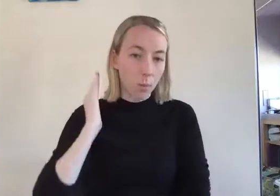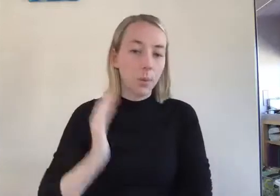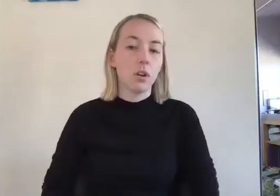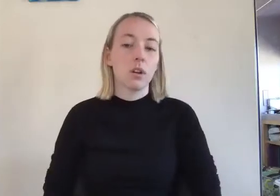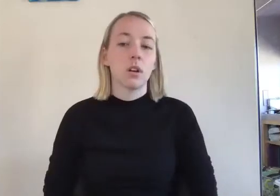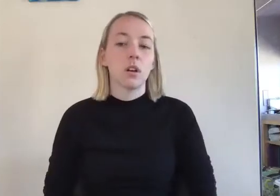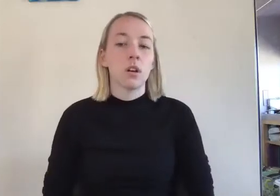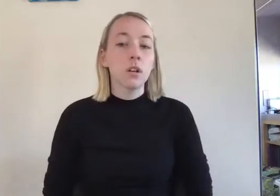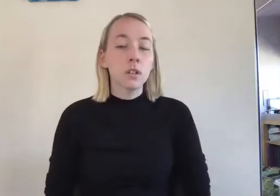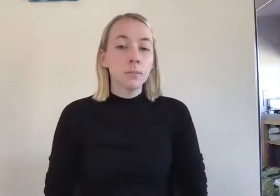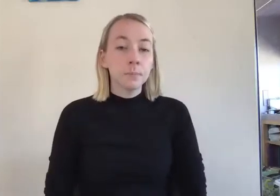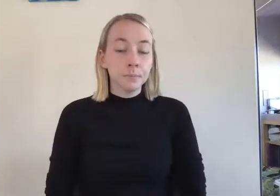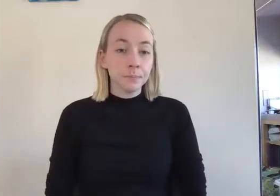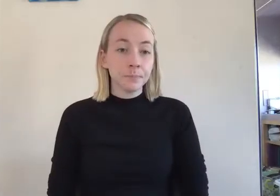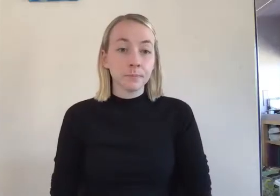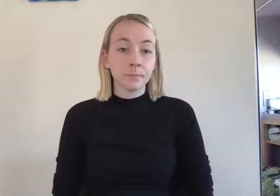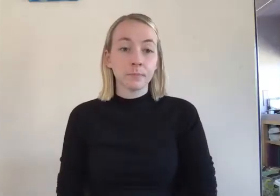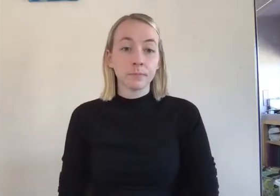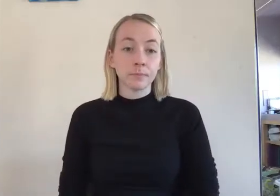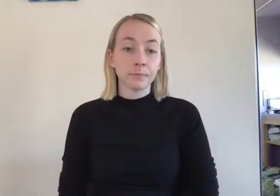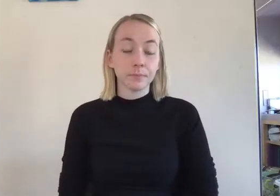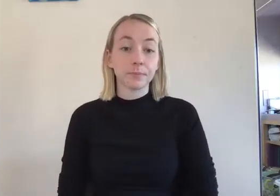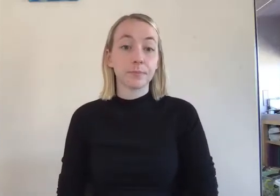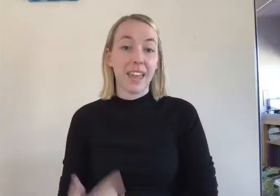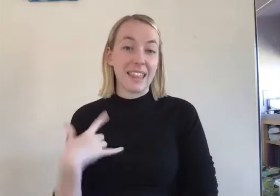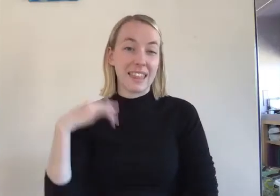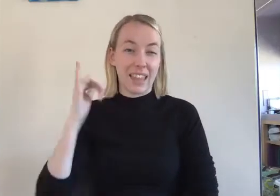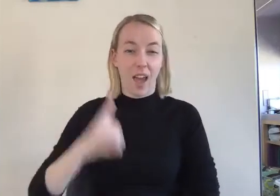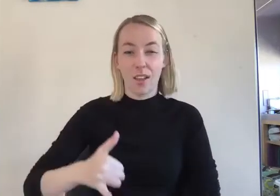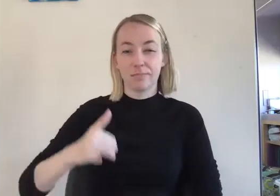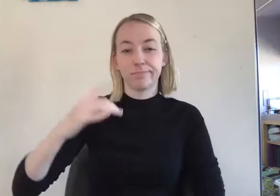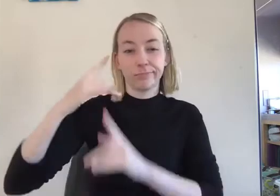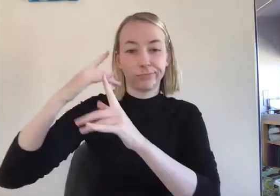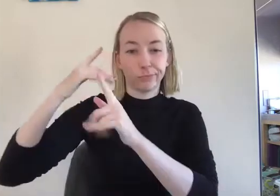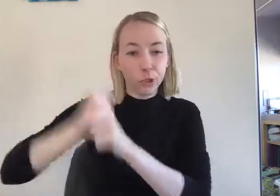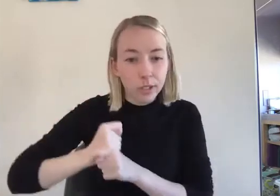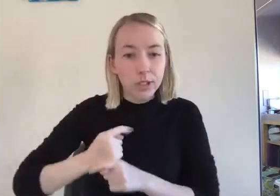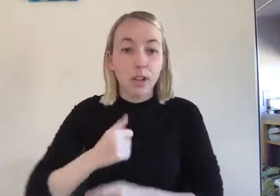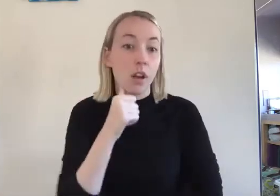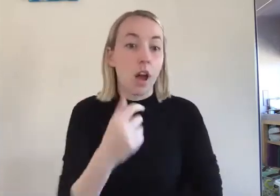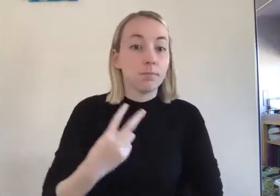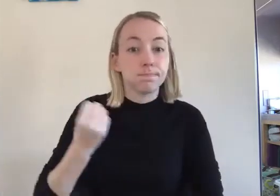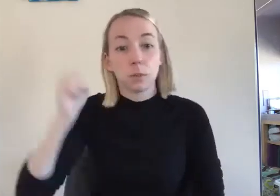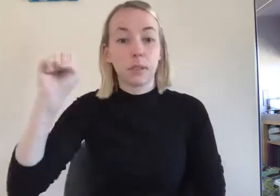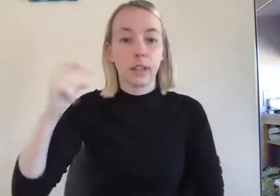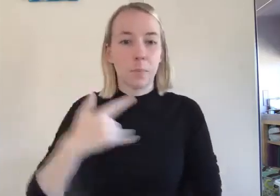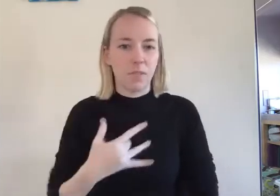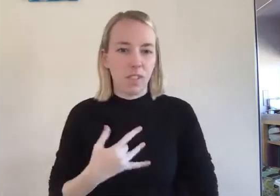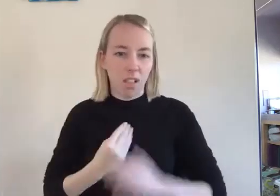5.5 years ago, and I was that trend of not speaking up and being full of resentment had just